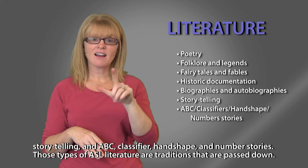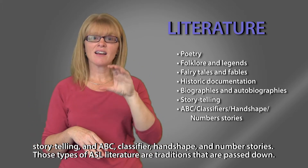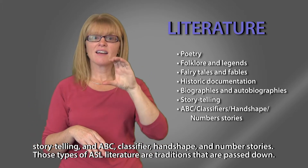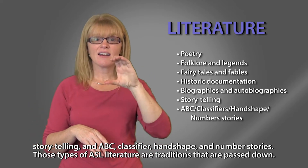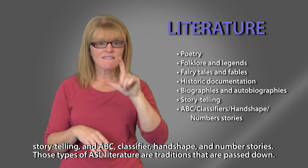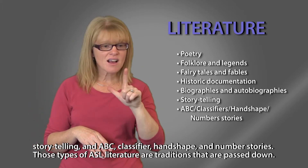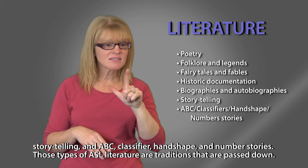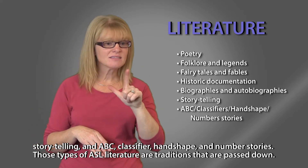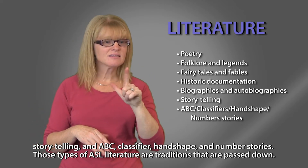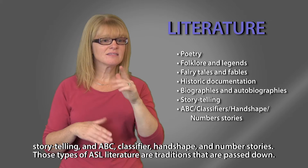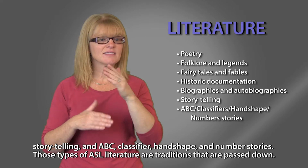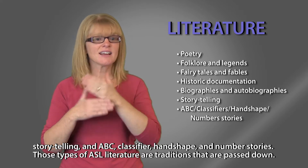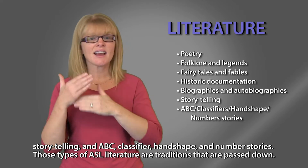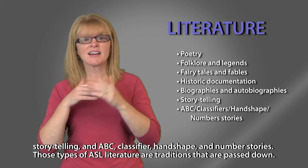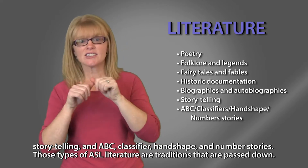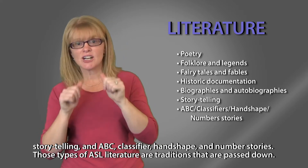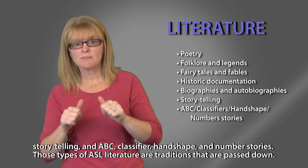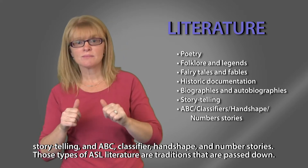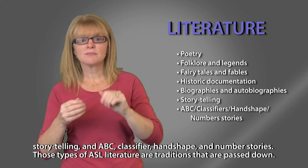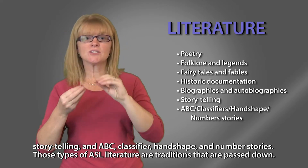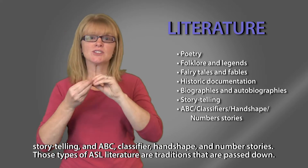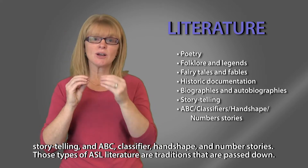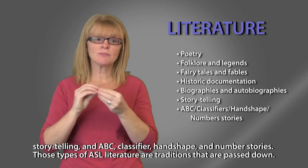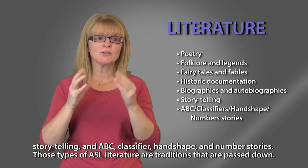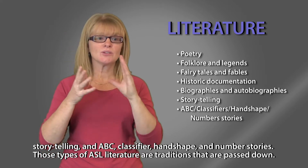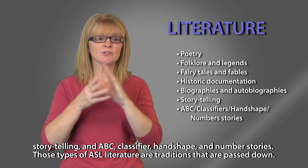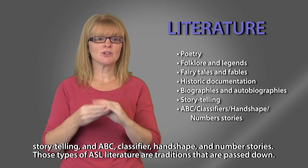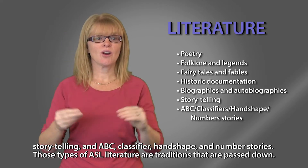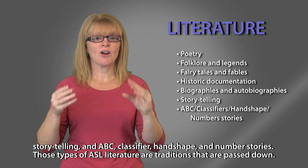ABC classifier, hand shape, and number stories.